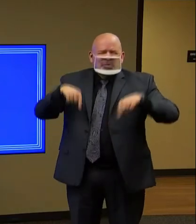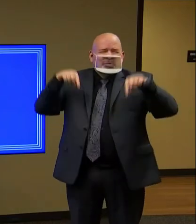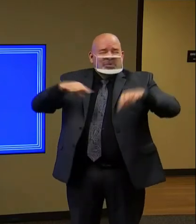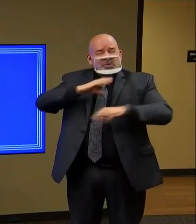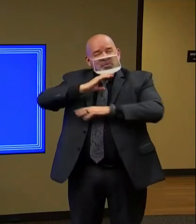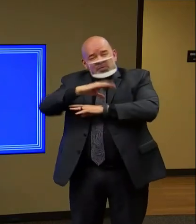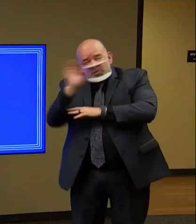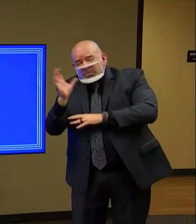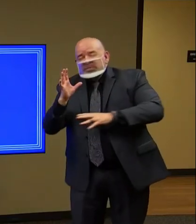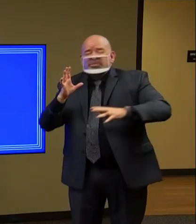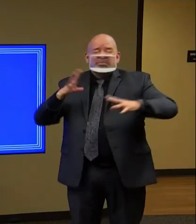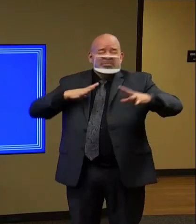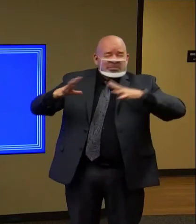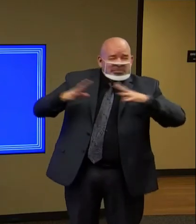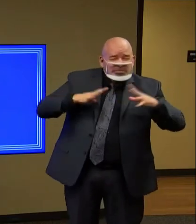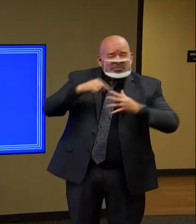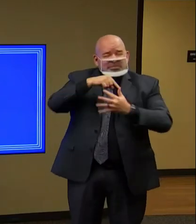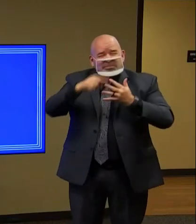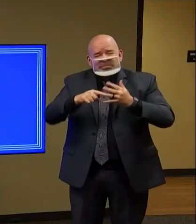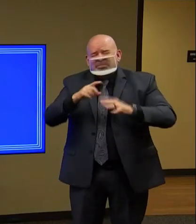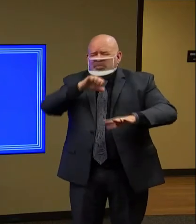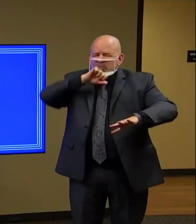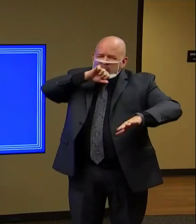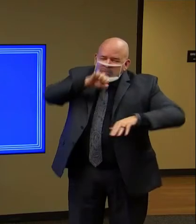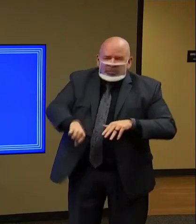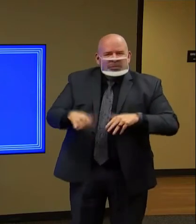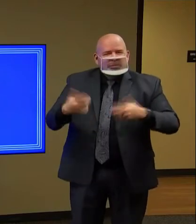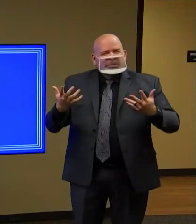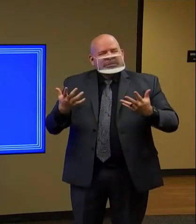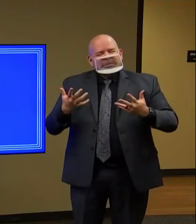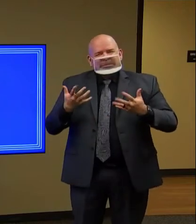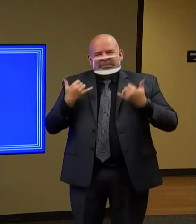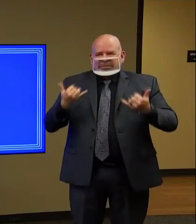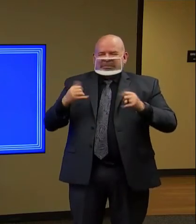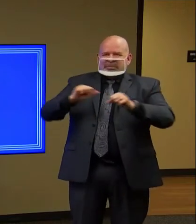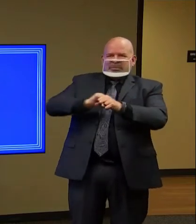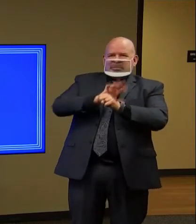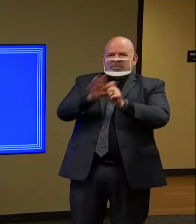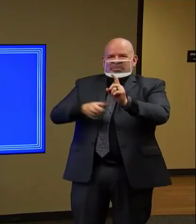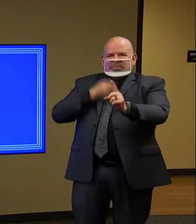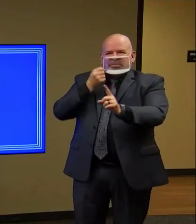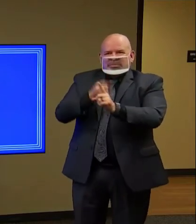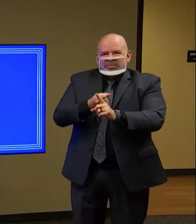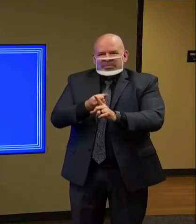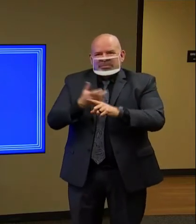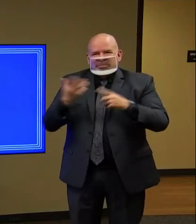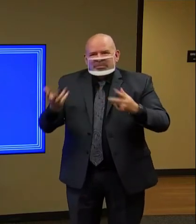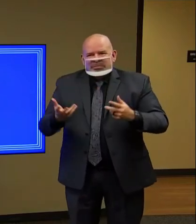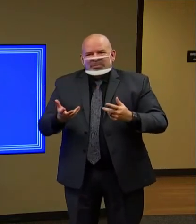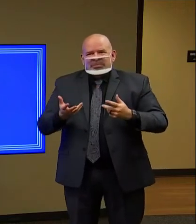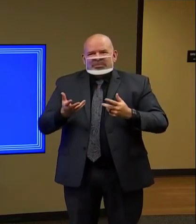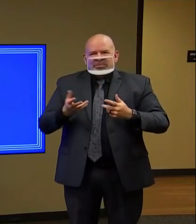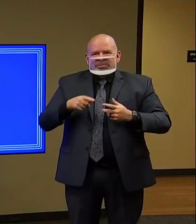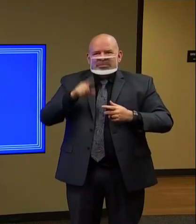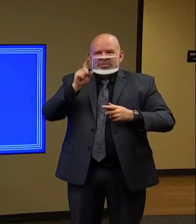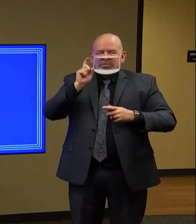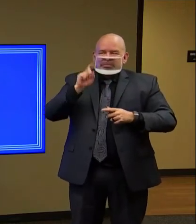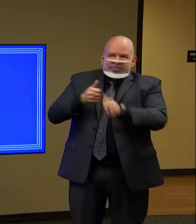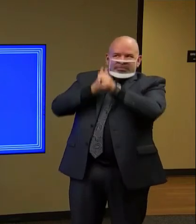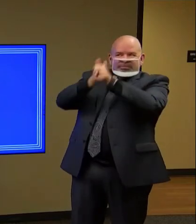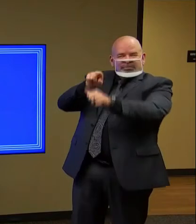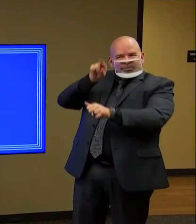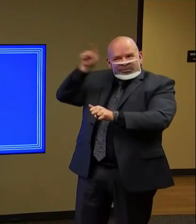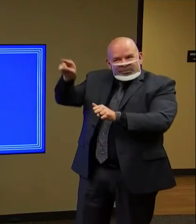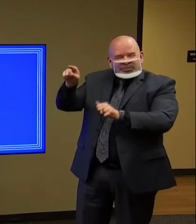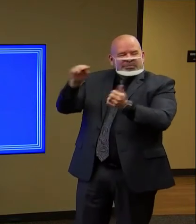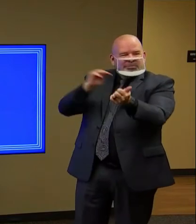survive us following the doctor's advice, seeing the family on Zoom, finding that way to get through the holidays